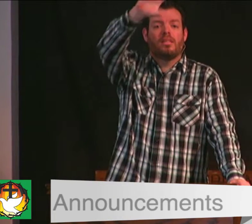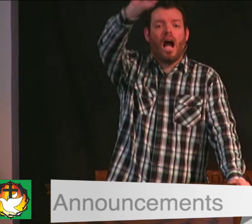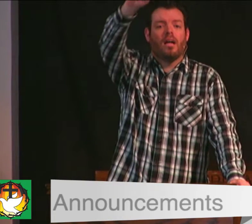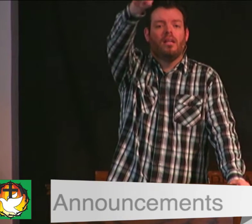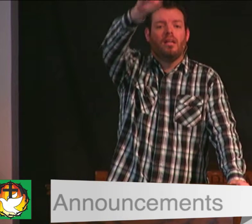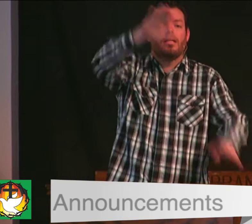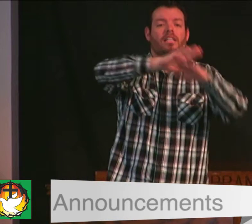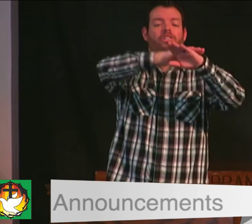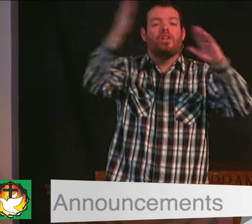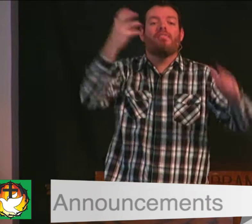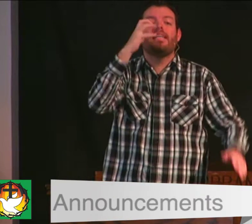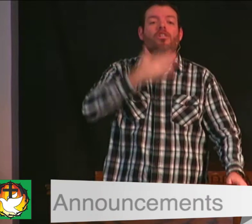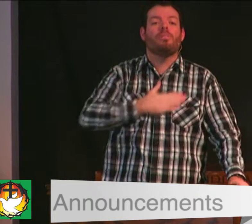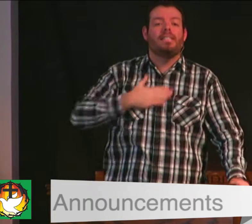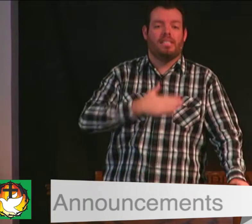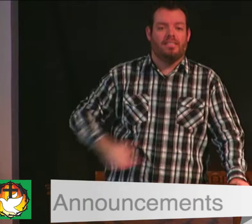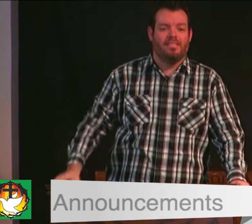Scott, can you turn off the heater, please?